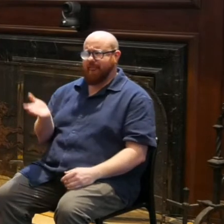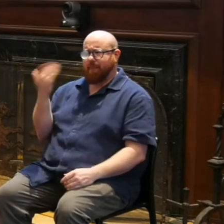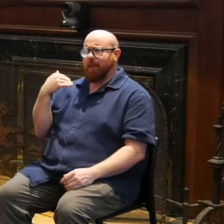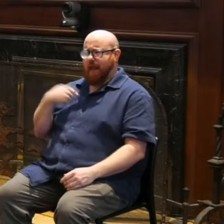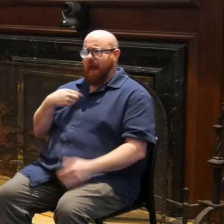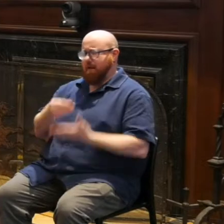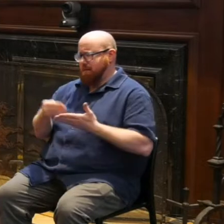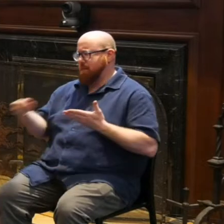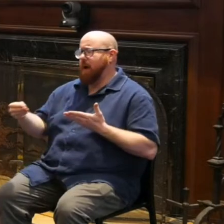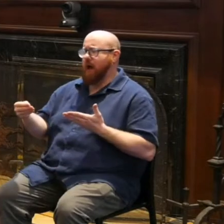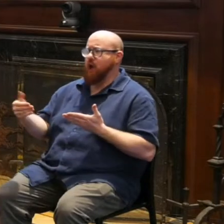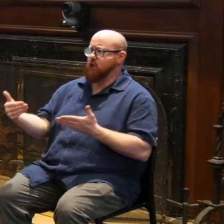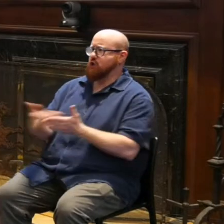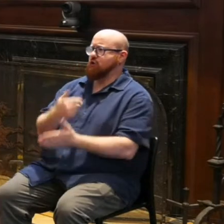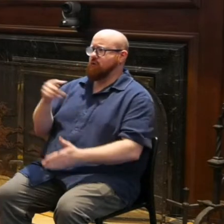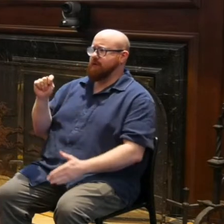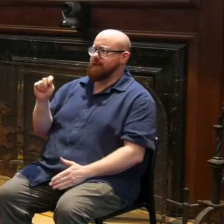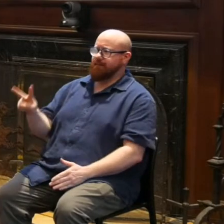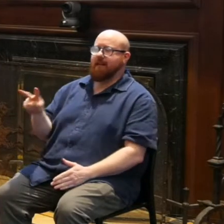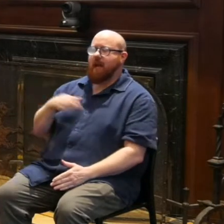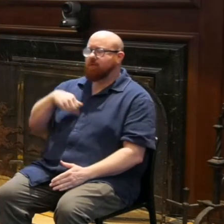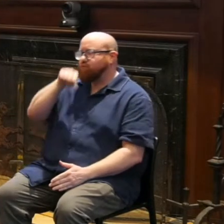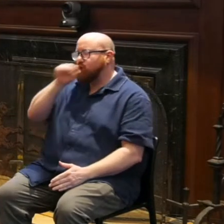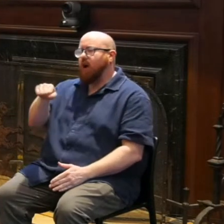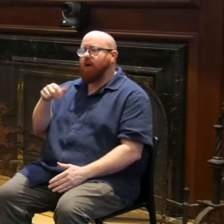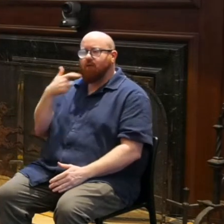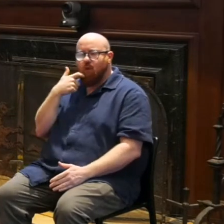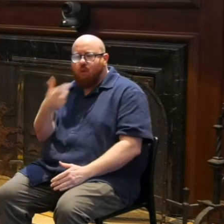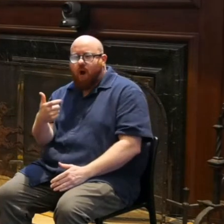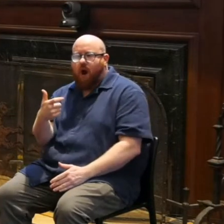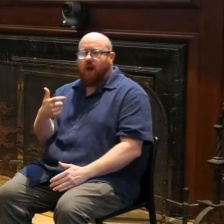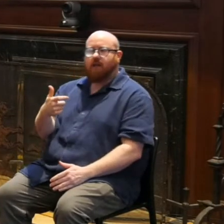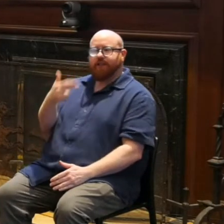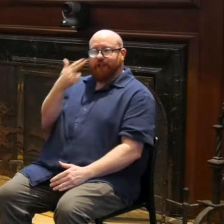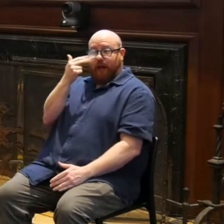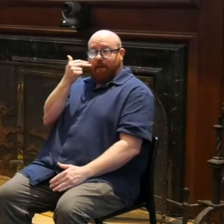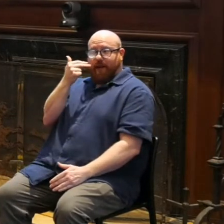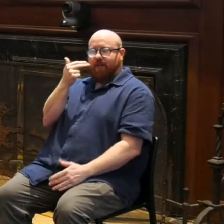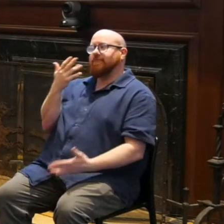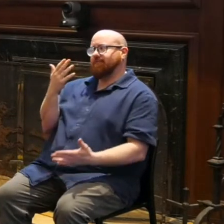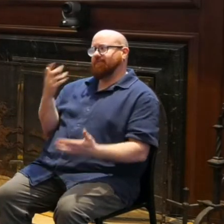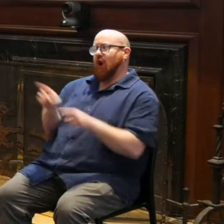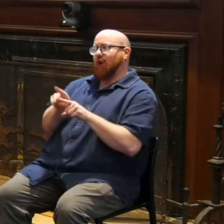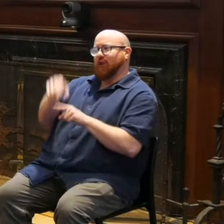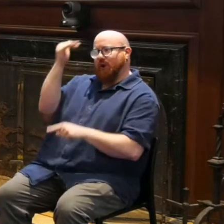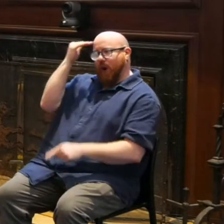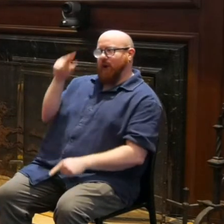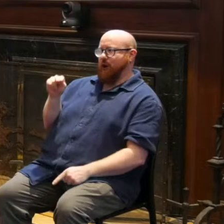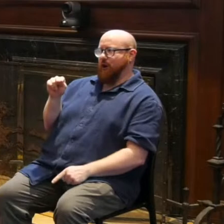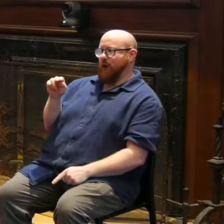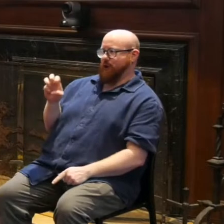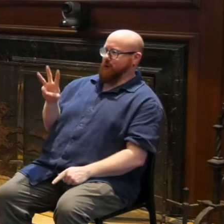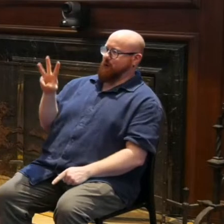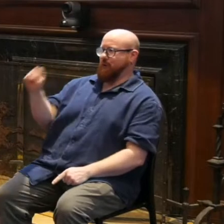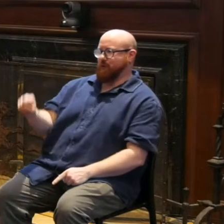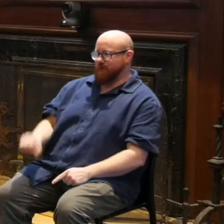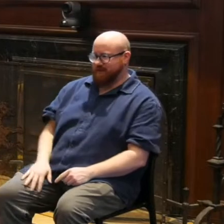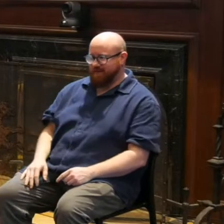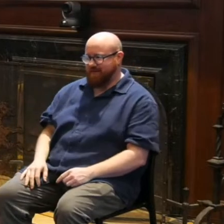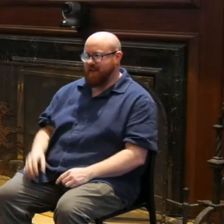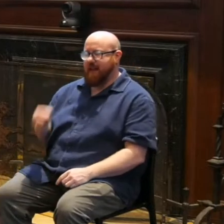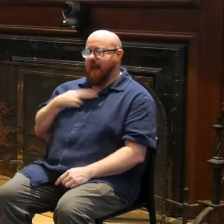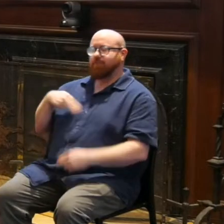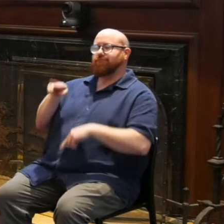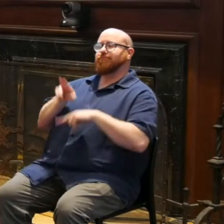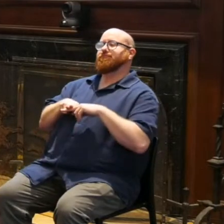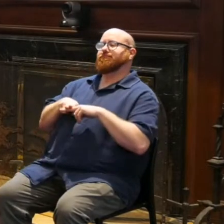I love to watch comedy, also known as the news. I settled in my brand new Lazy Boy